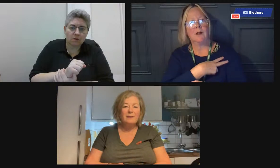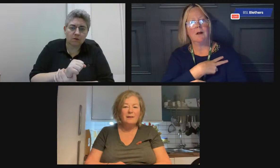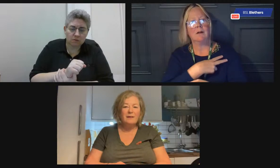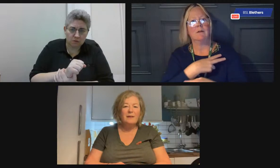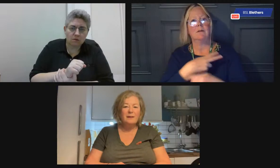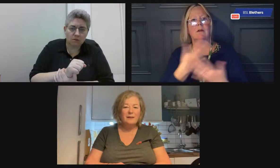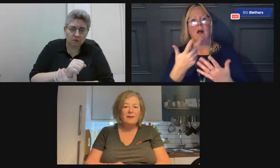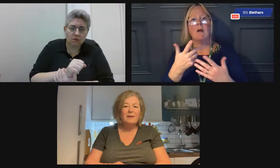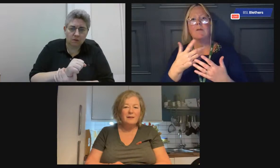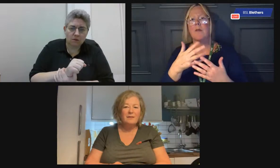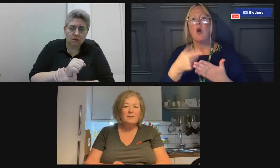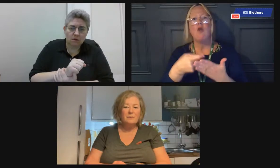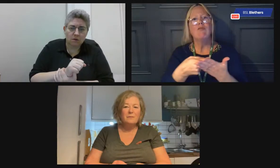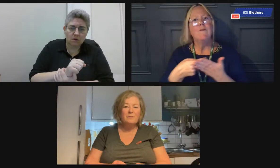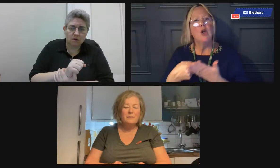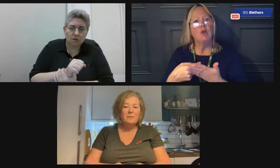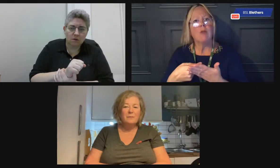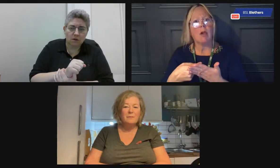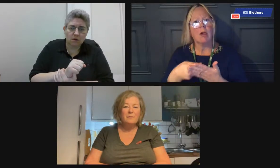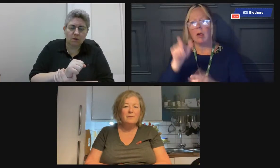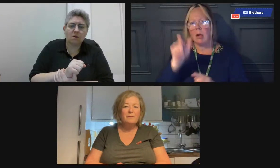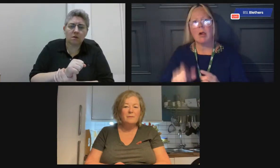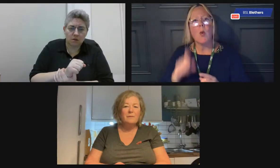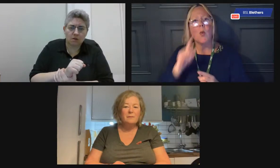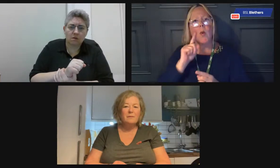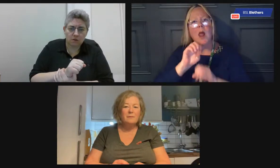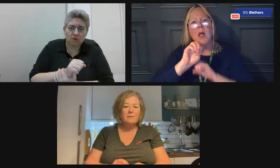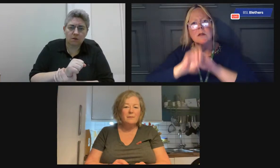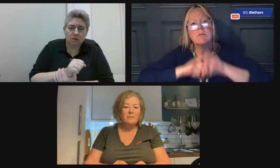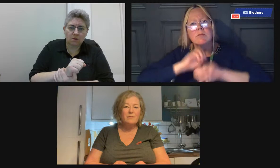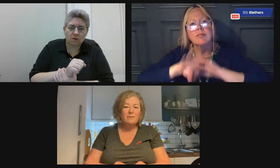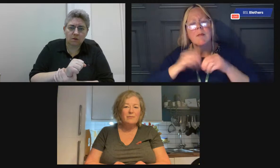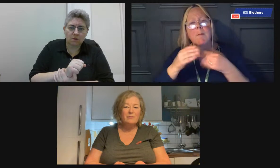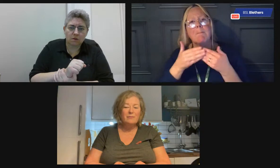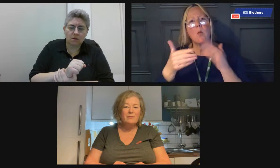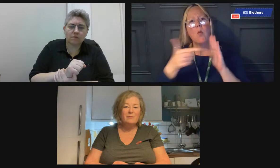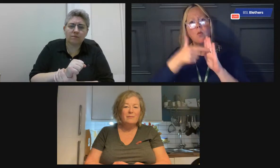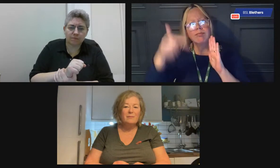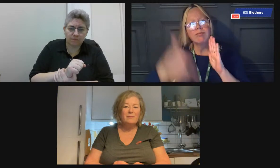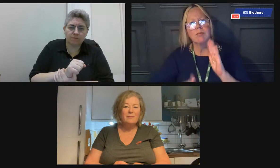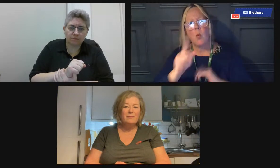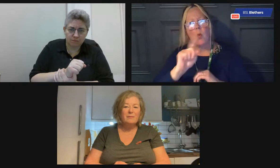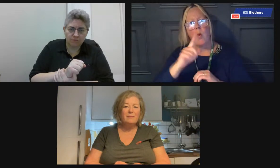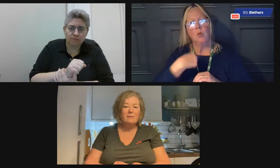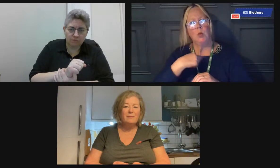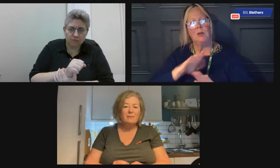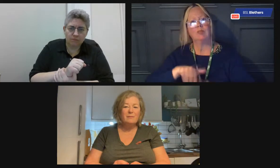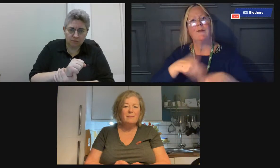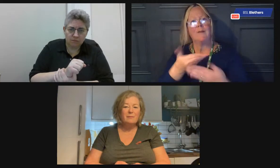our services, our peer group officer will when they get a